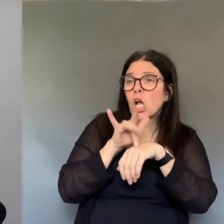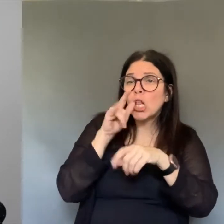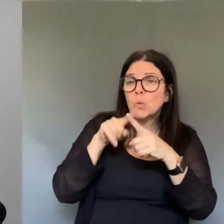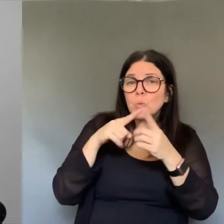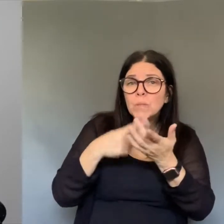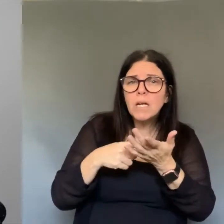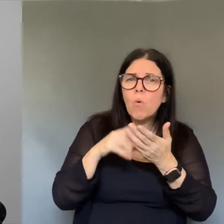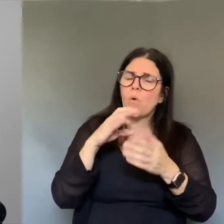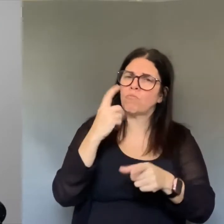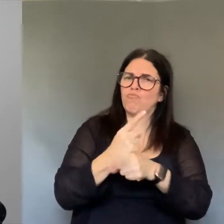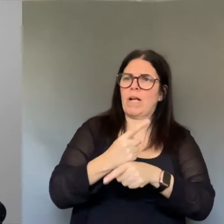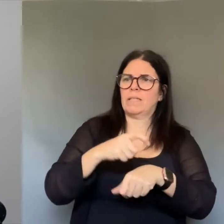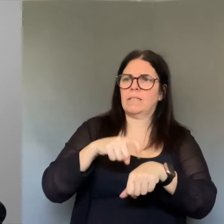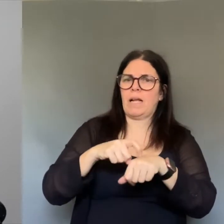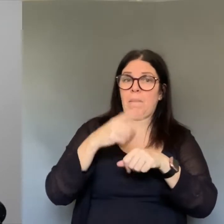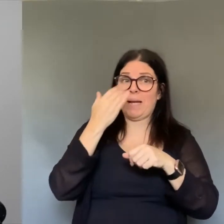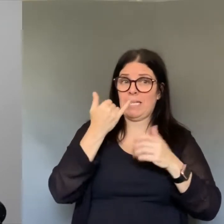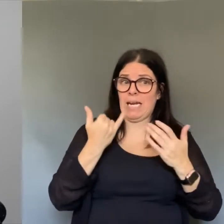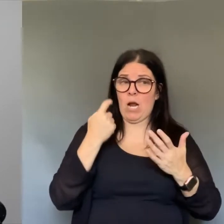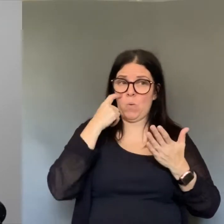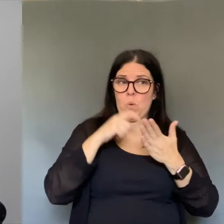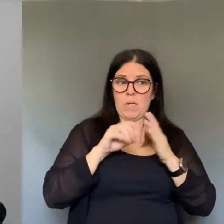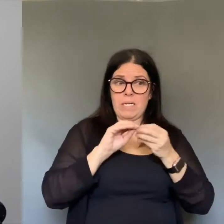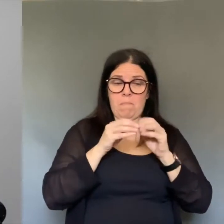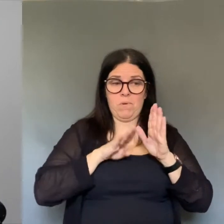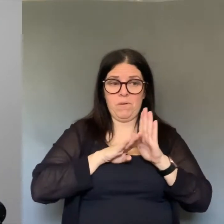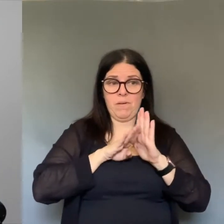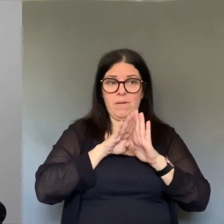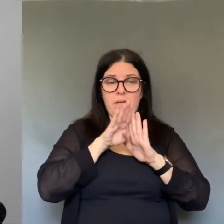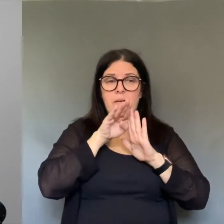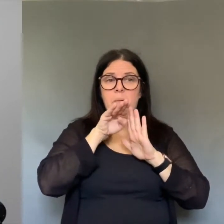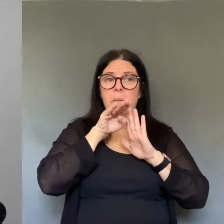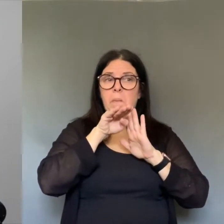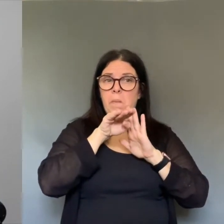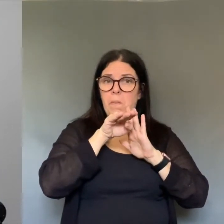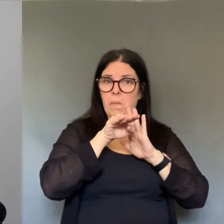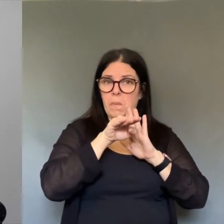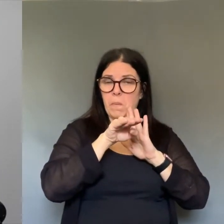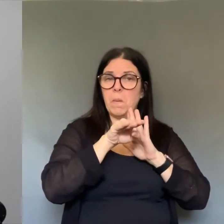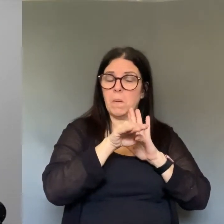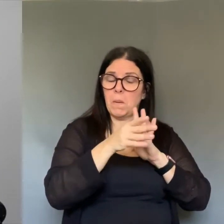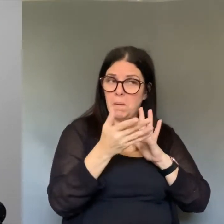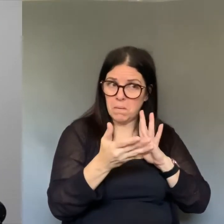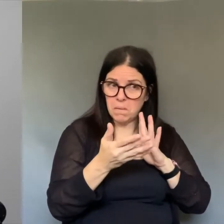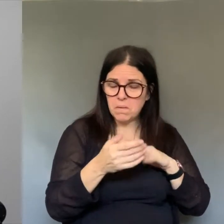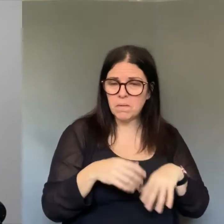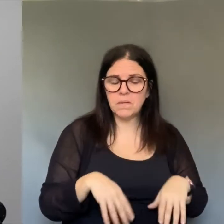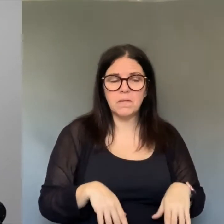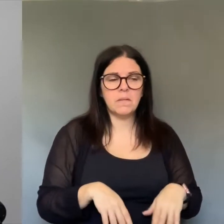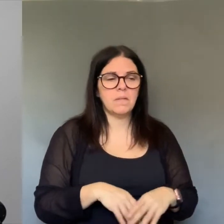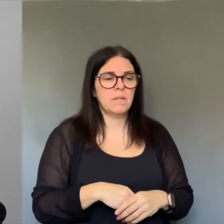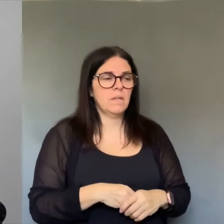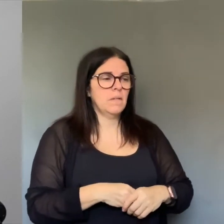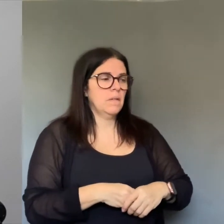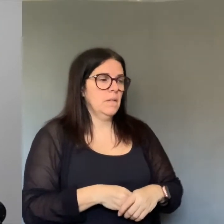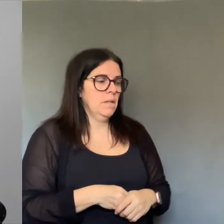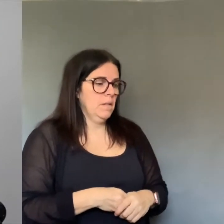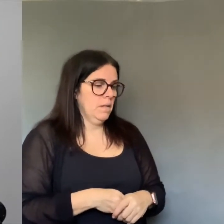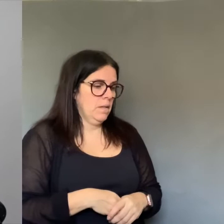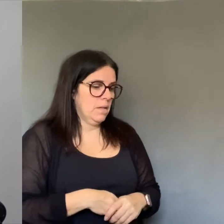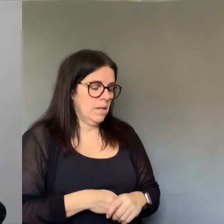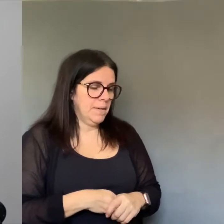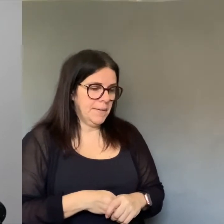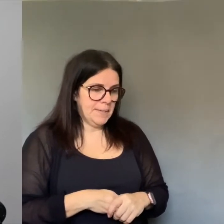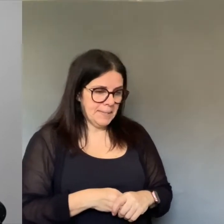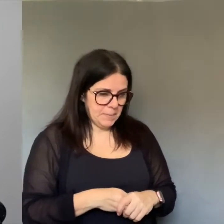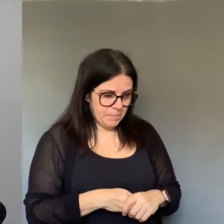about the potential opening of businesses. Is it too early to be talking about that yet, or is it the right time because